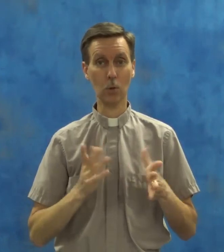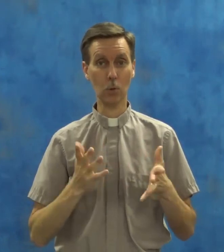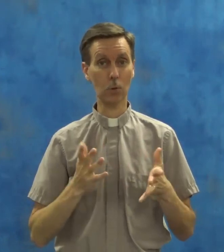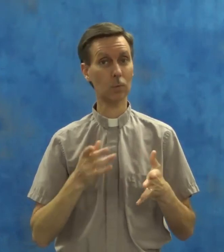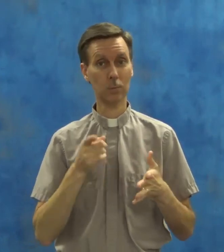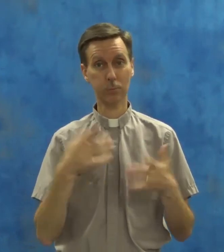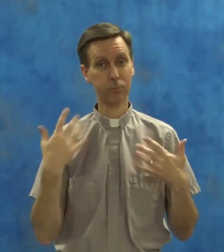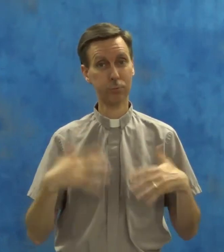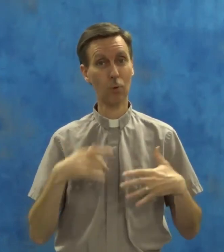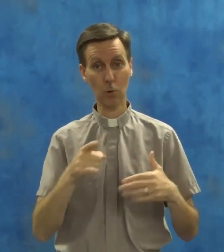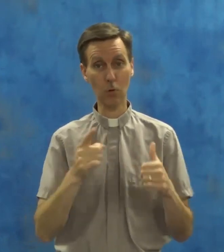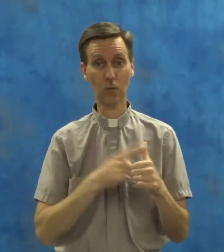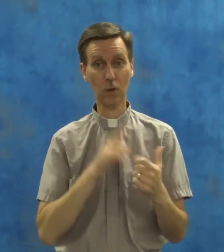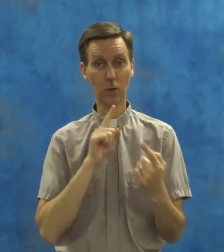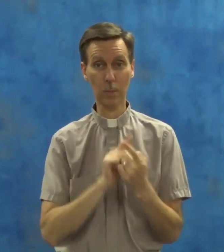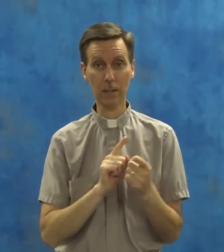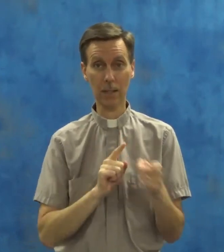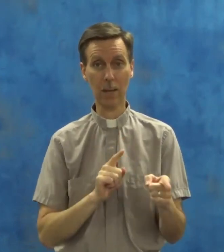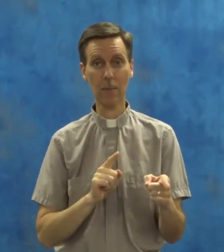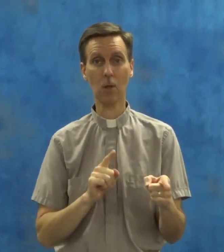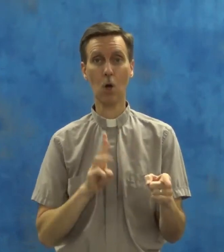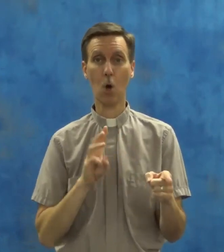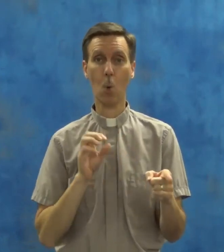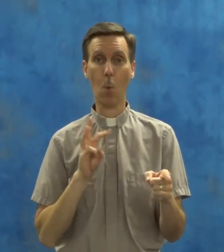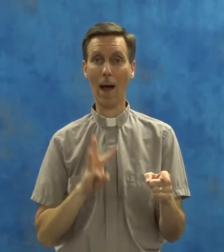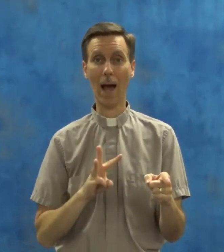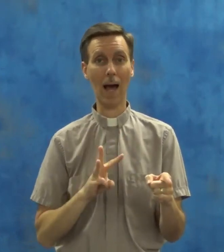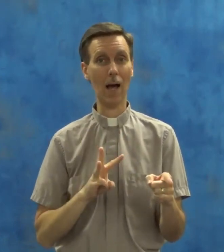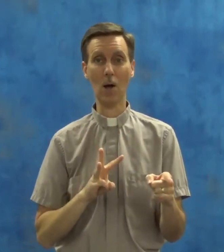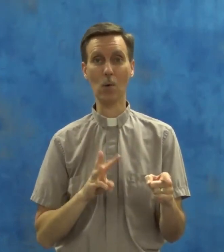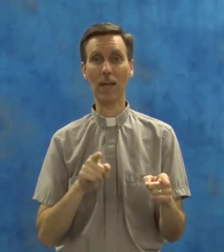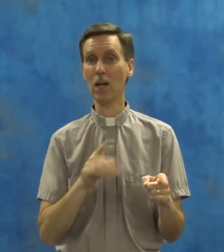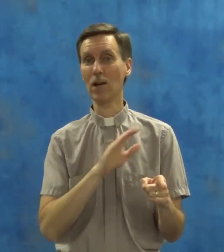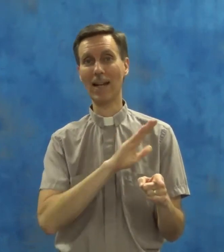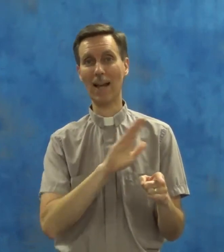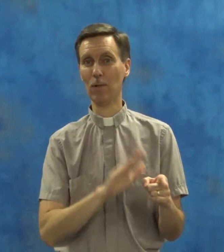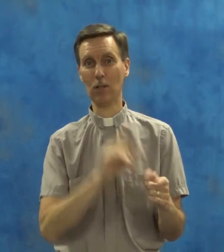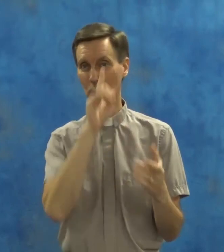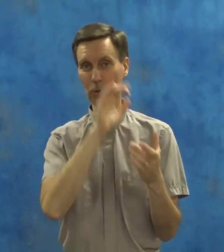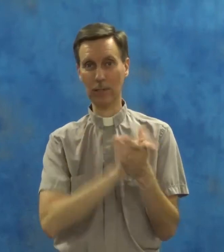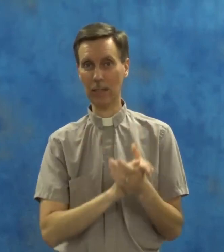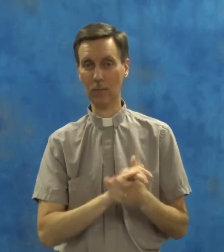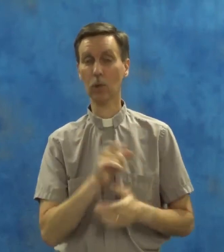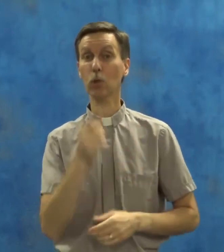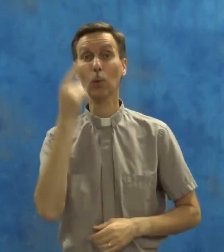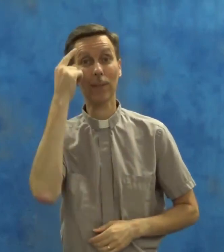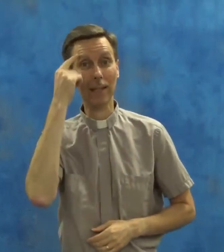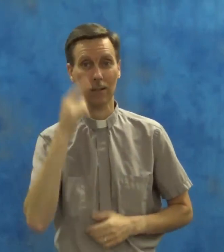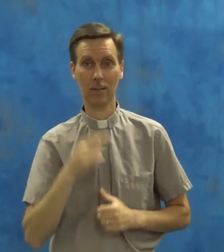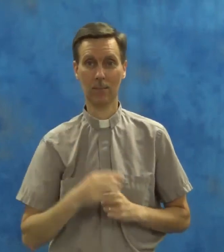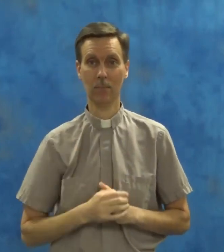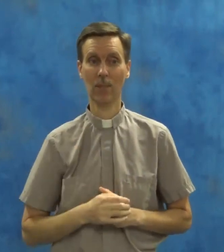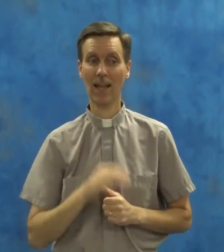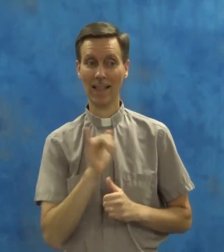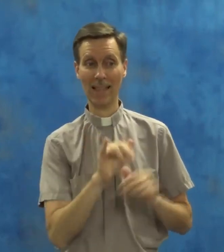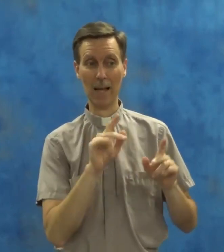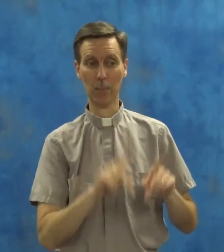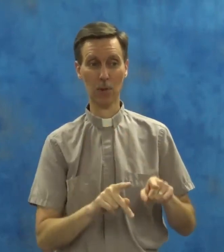who, you first meet them, wow, they are never going to believe, you think. That